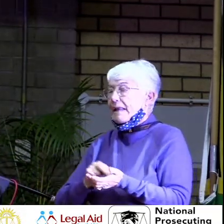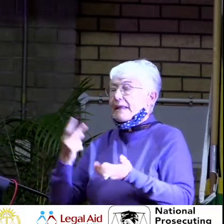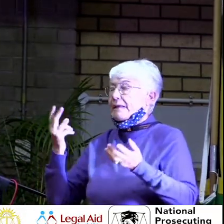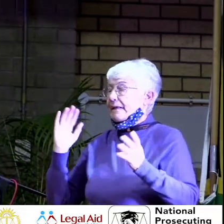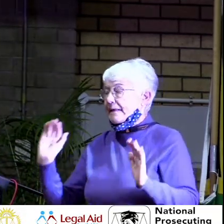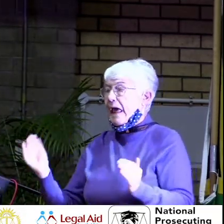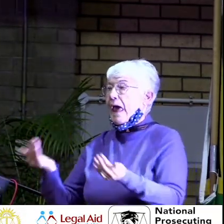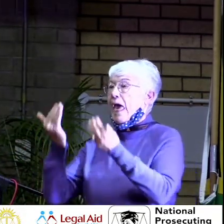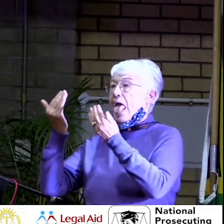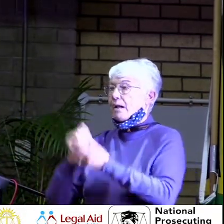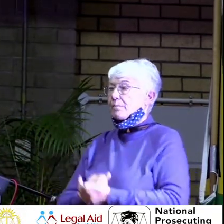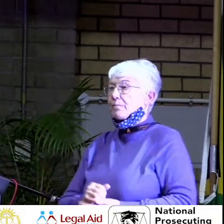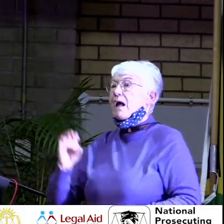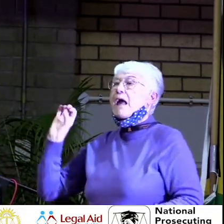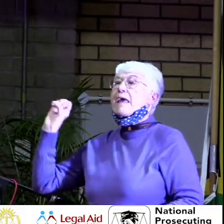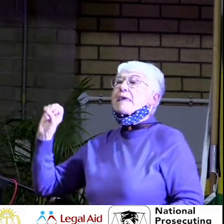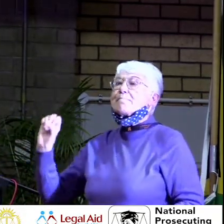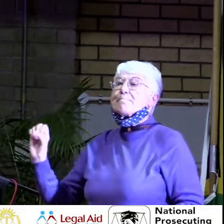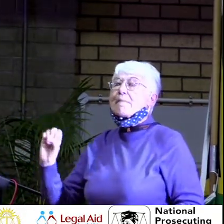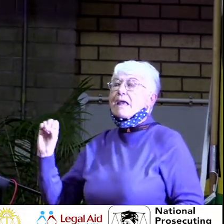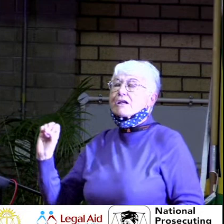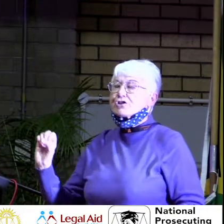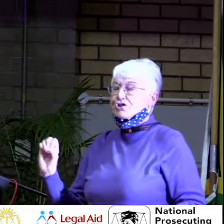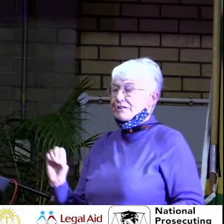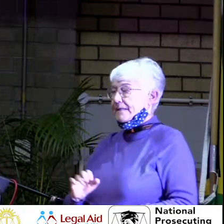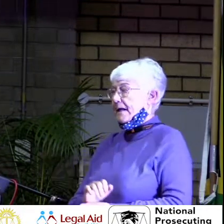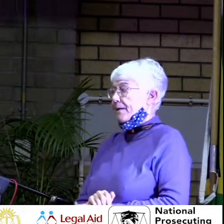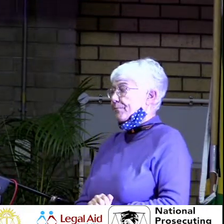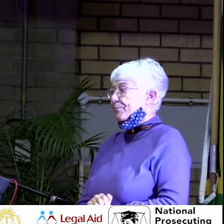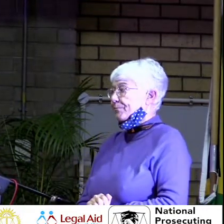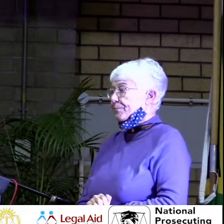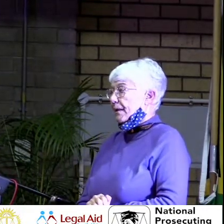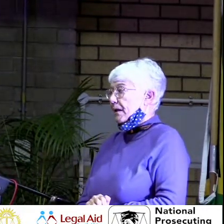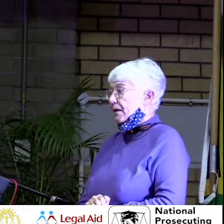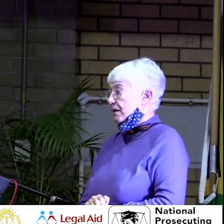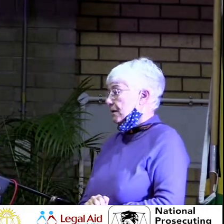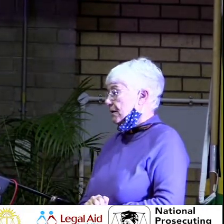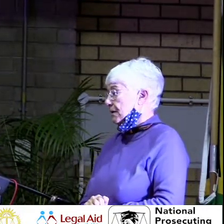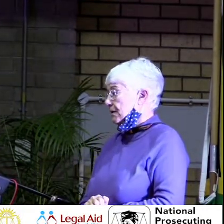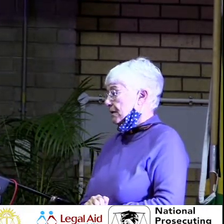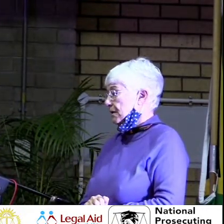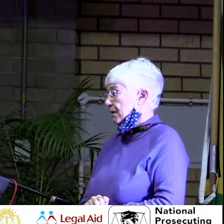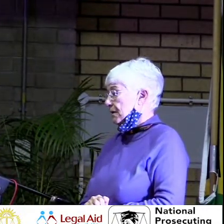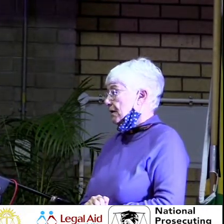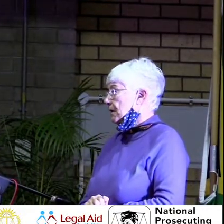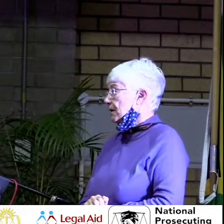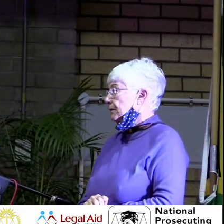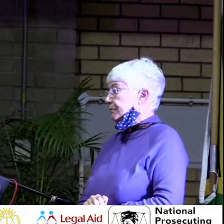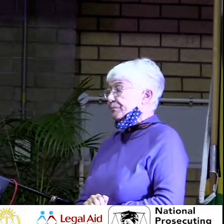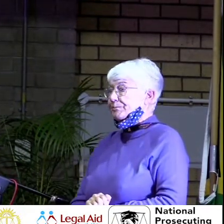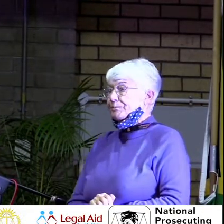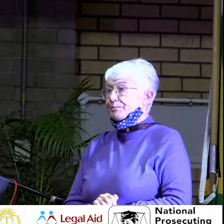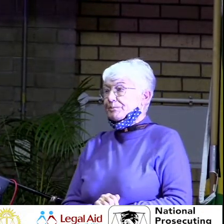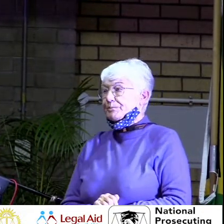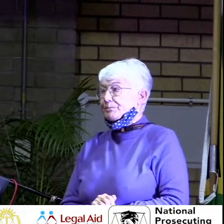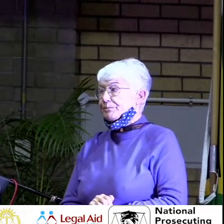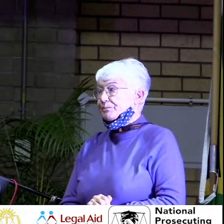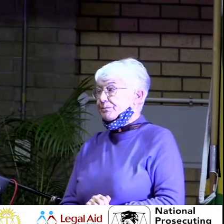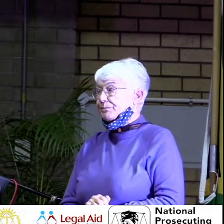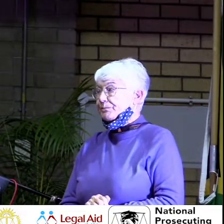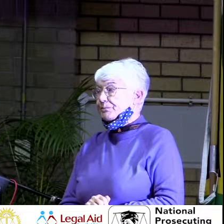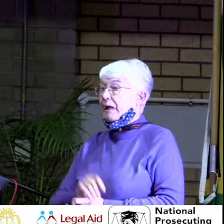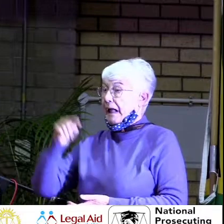mentioned by our Deputy Minister, for this area, our patients have to go